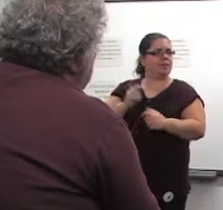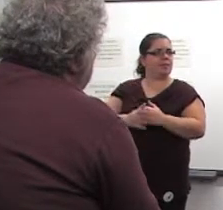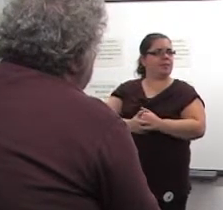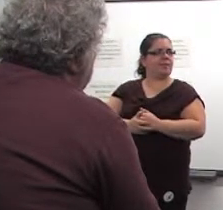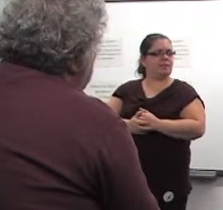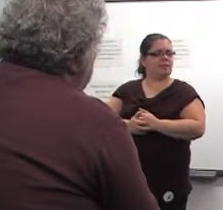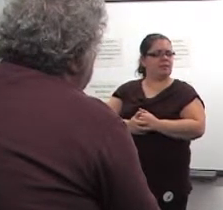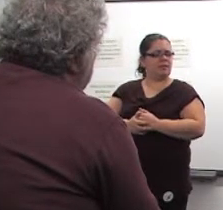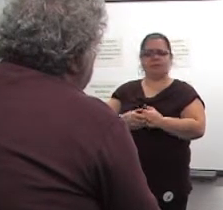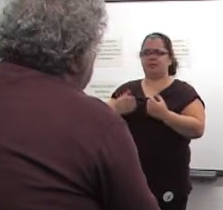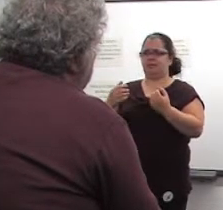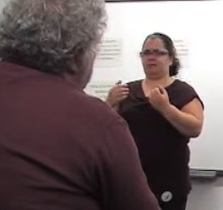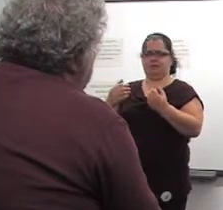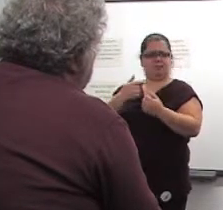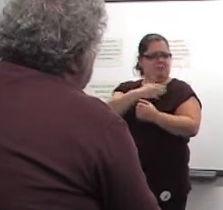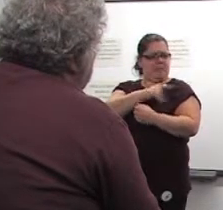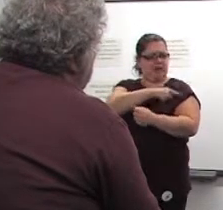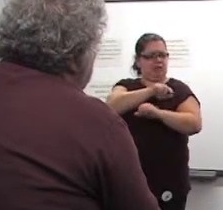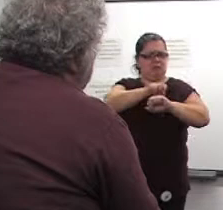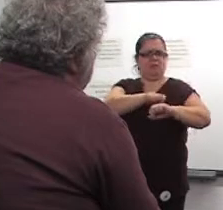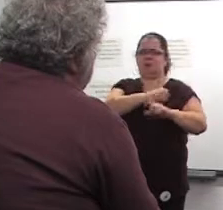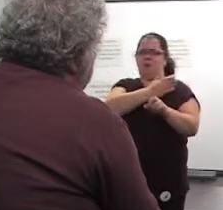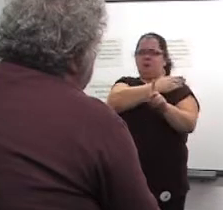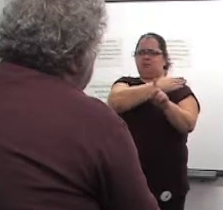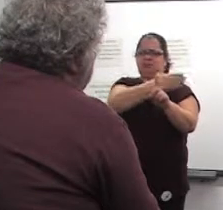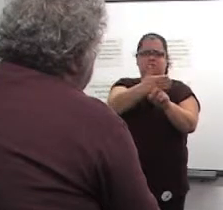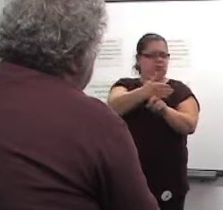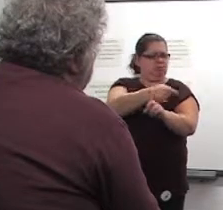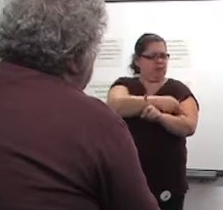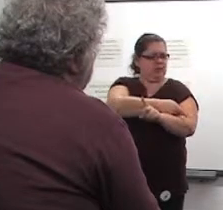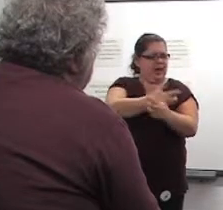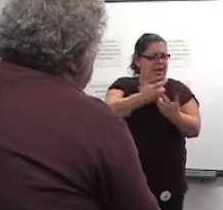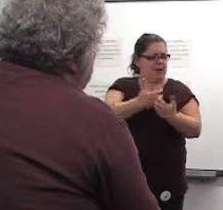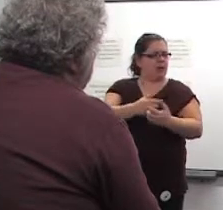and that she'd been there for some time.